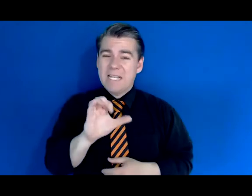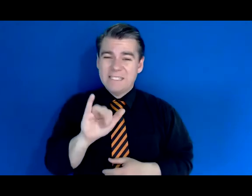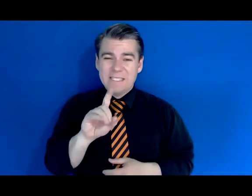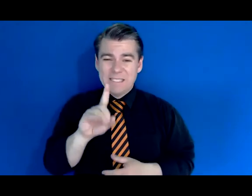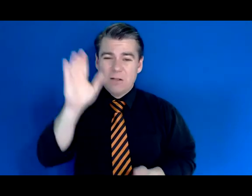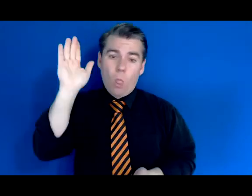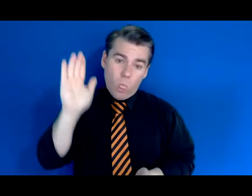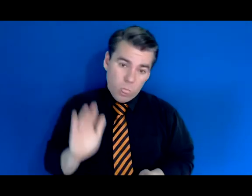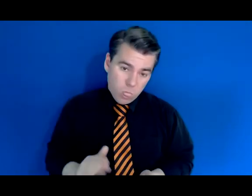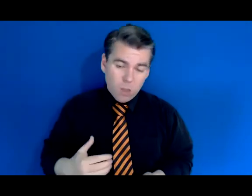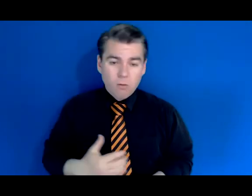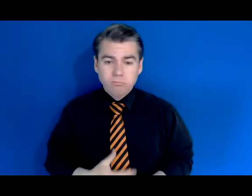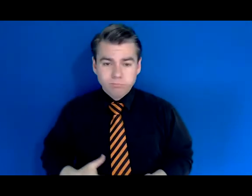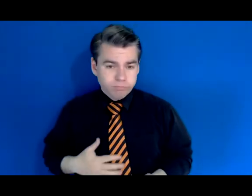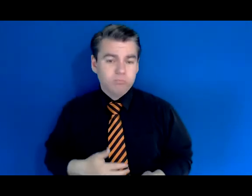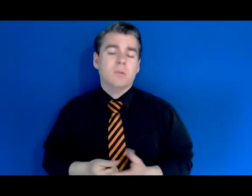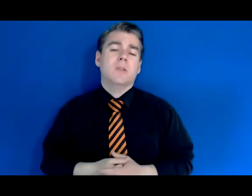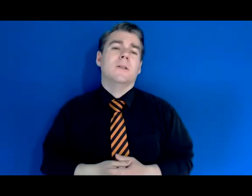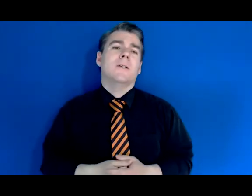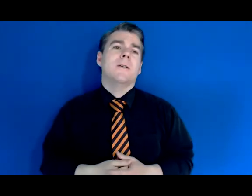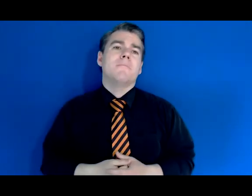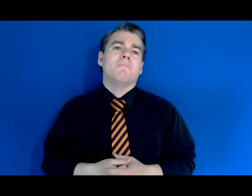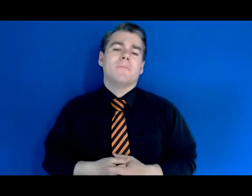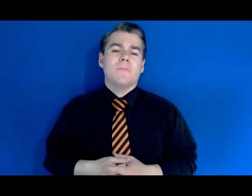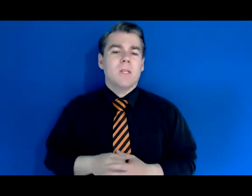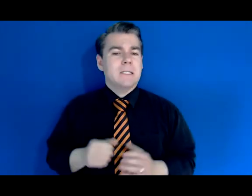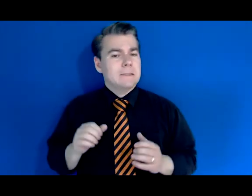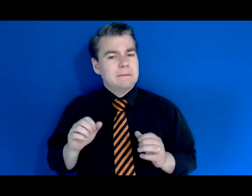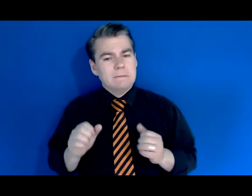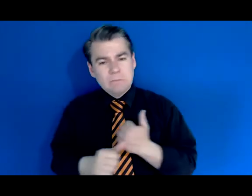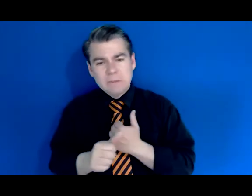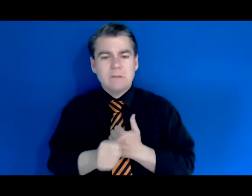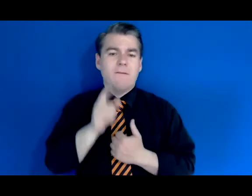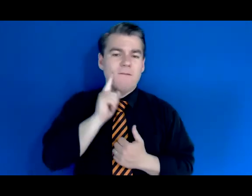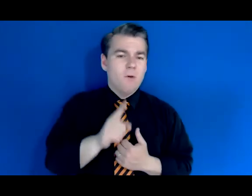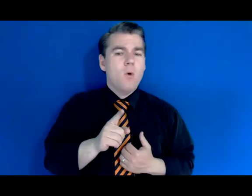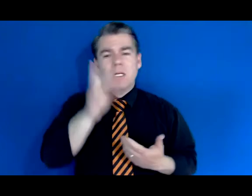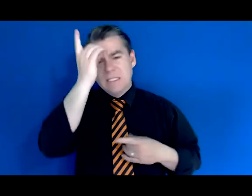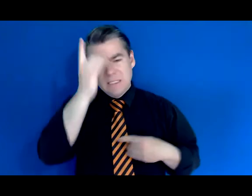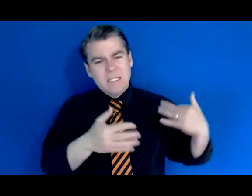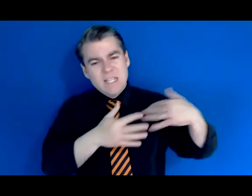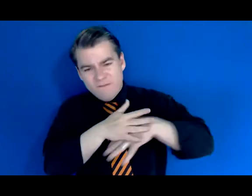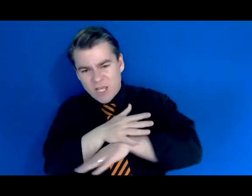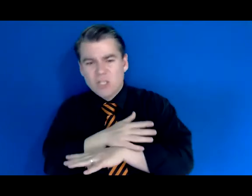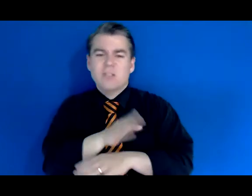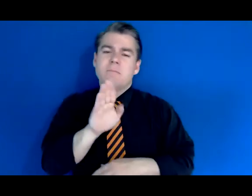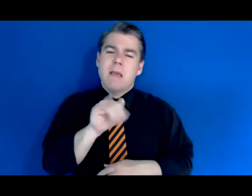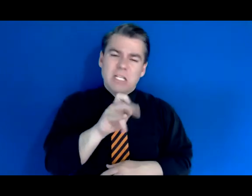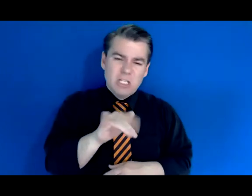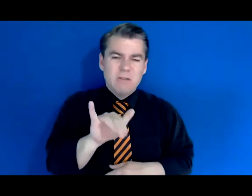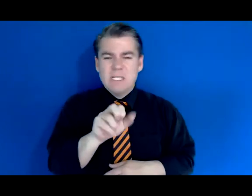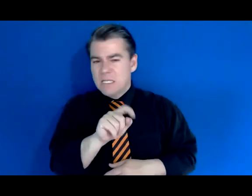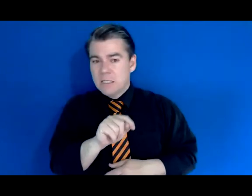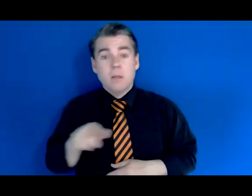gastrointestinal mucosal membrane, susceptible to invasion by disease, causing bacteria and yeast. So S.